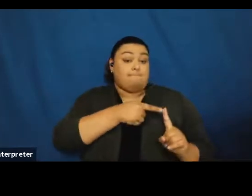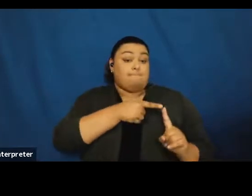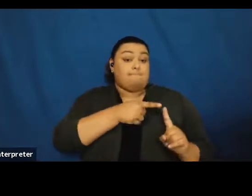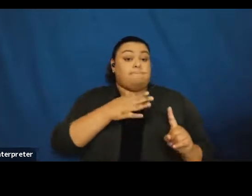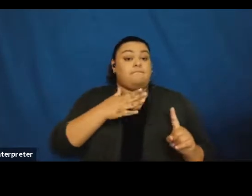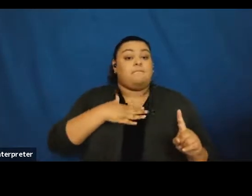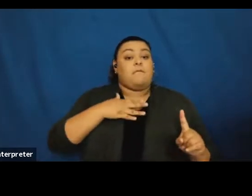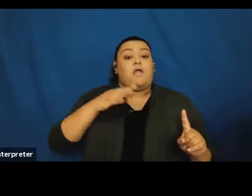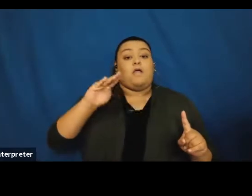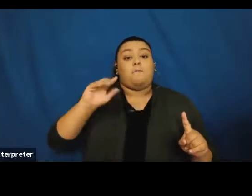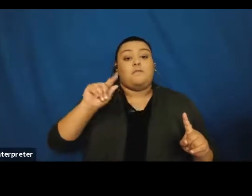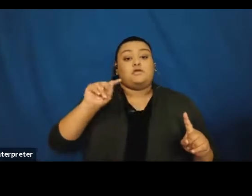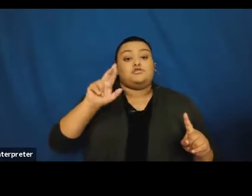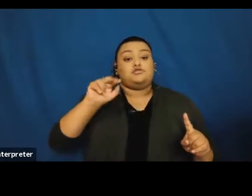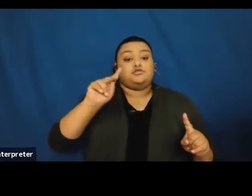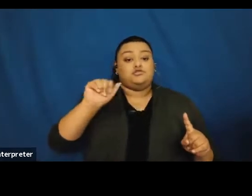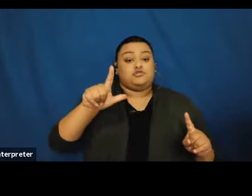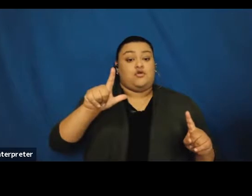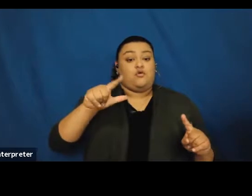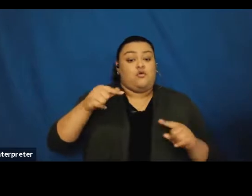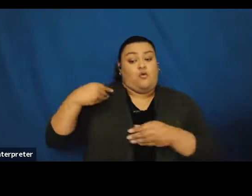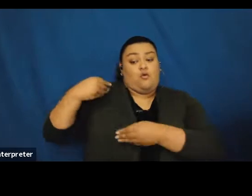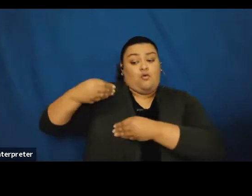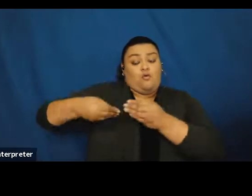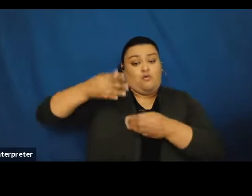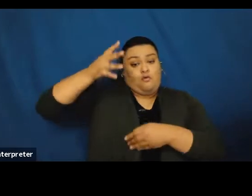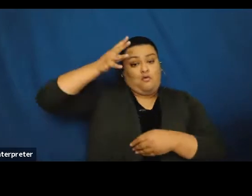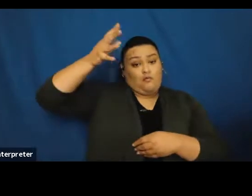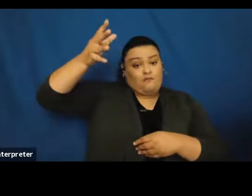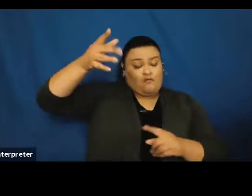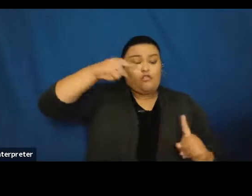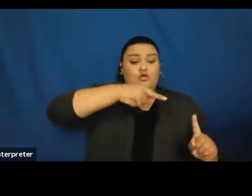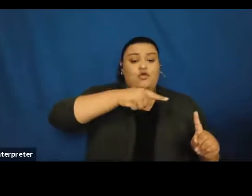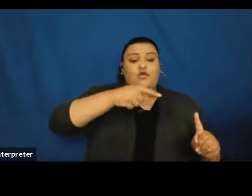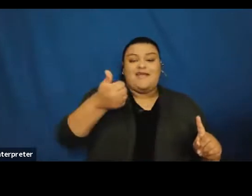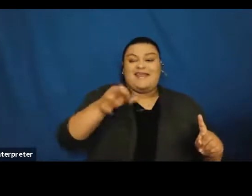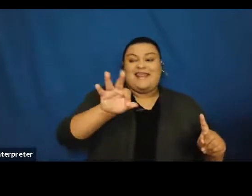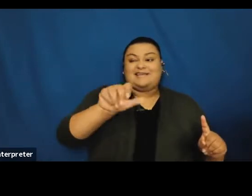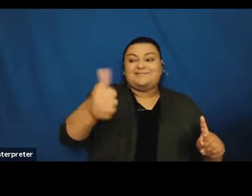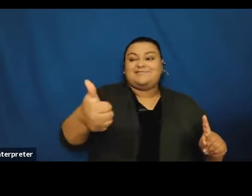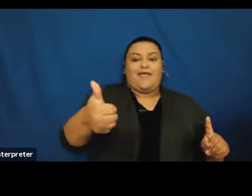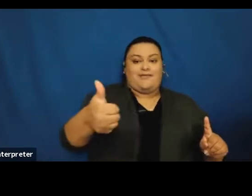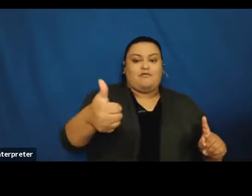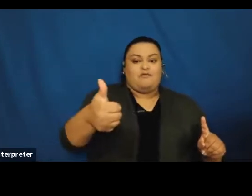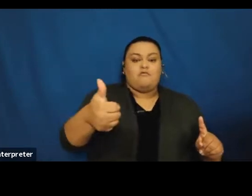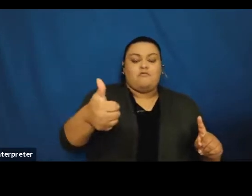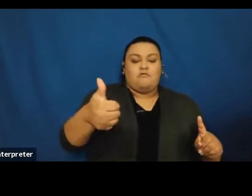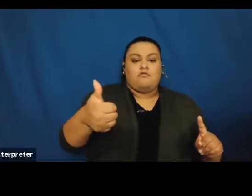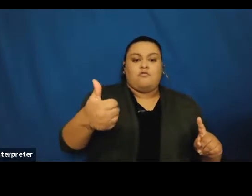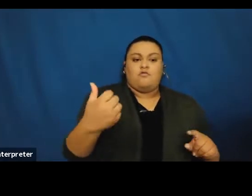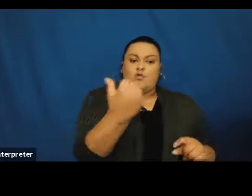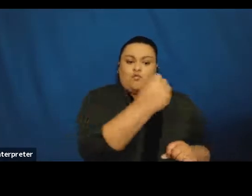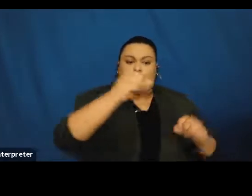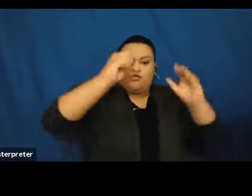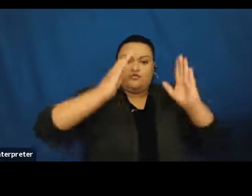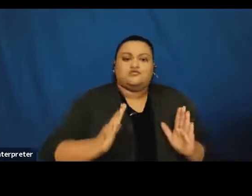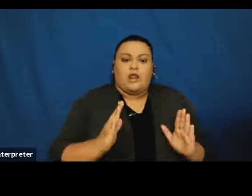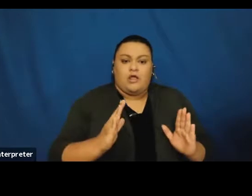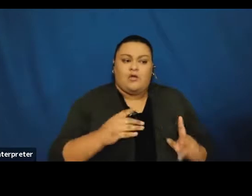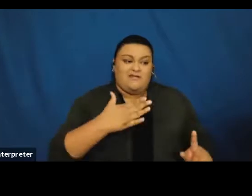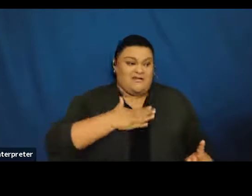grandfather was one of the revolutionaries that made the 1910 Mexican Revolution. I didn't know that, my own